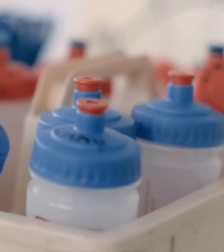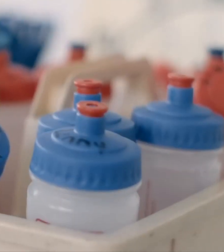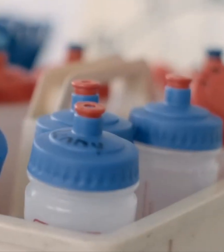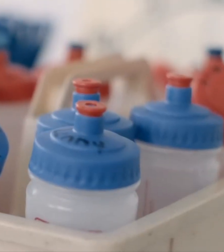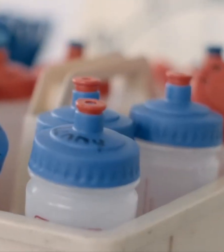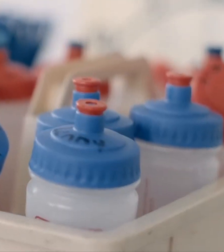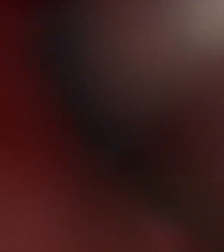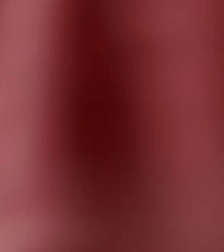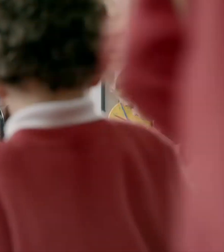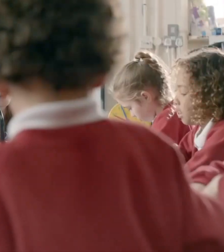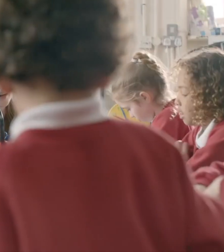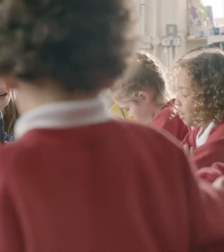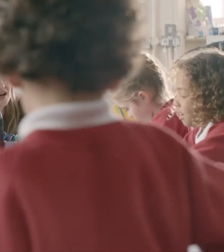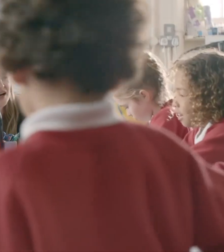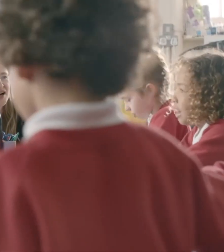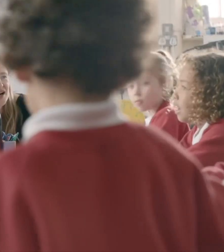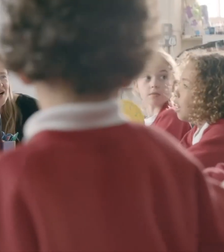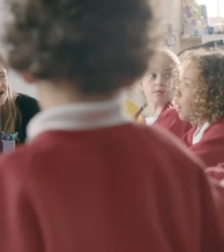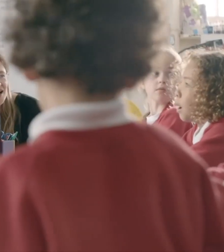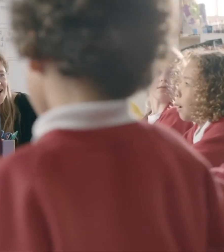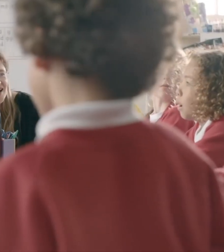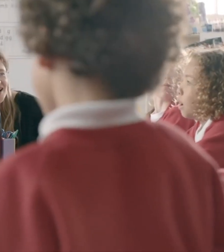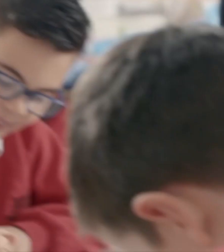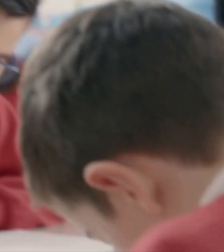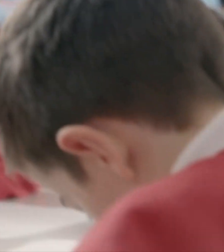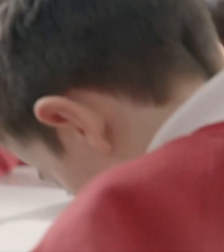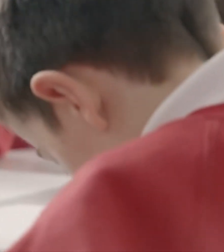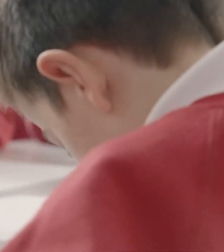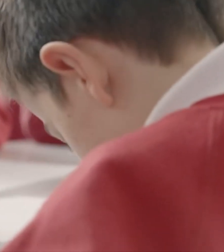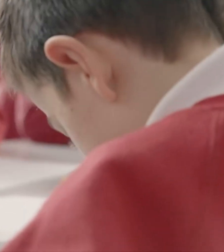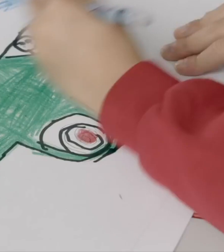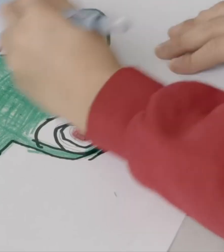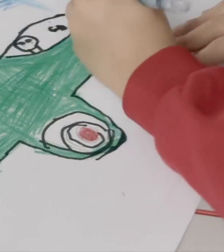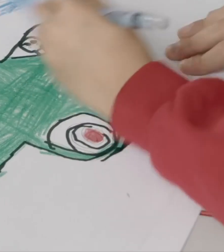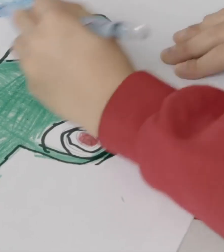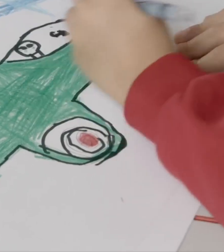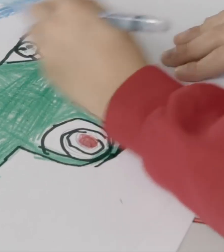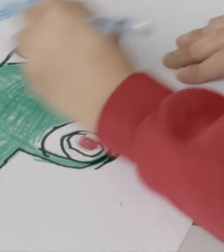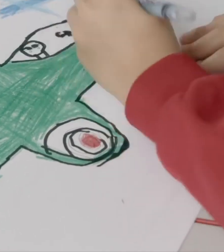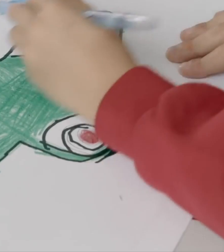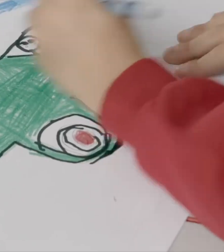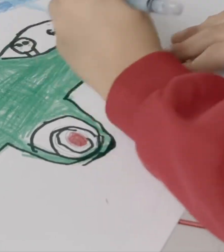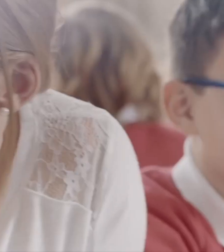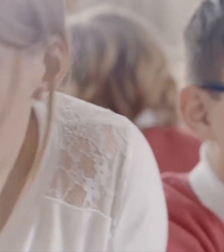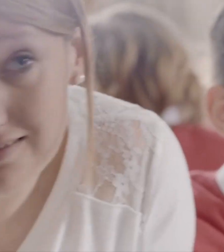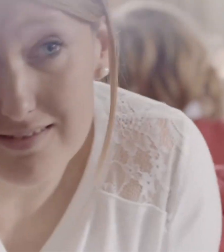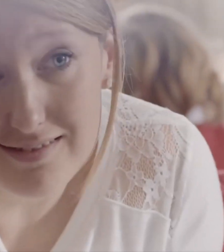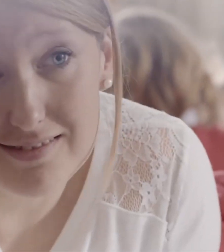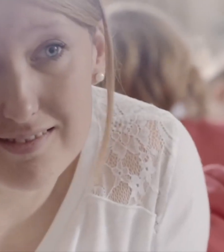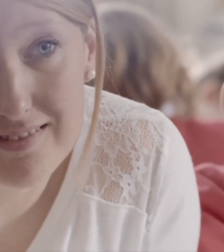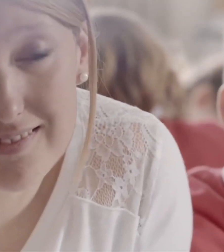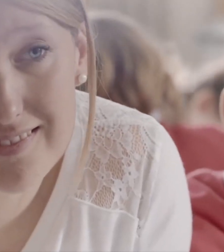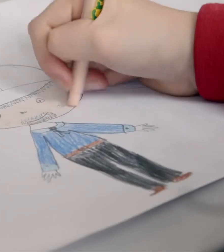OK, next, we're going to draw a fighter pilot. Yes. This is his jet plane. He rescues